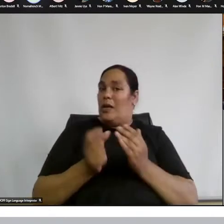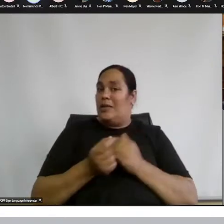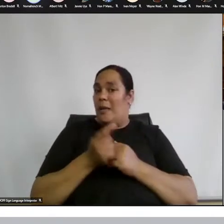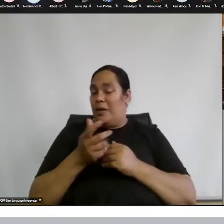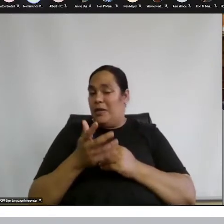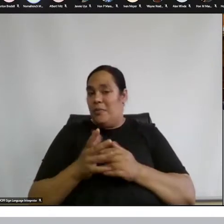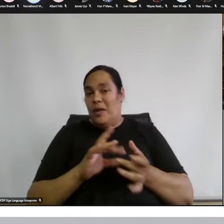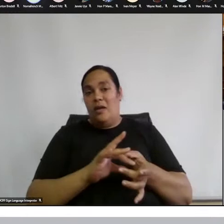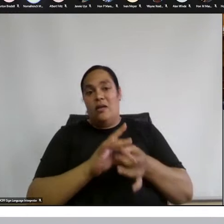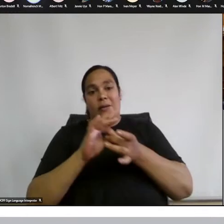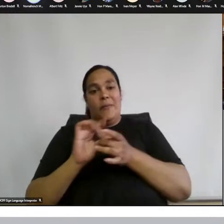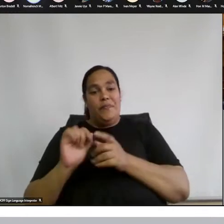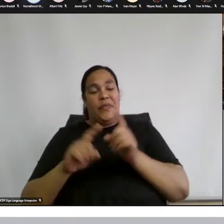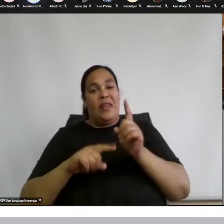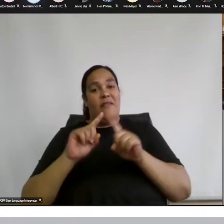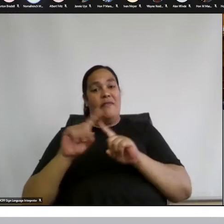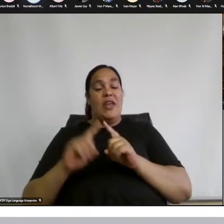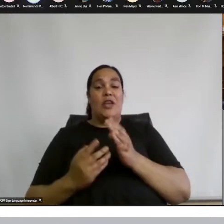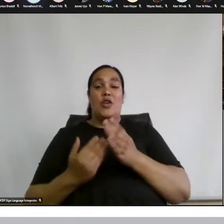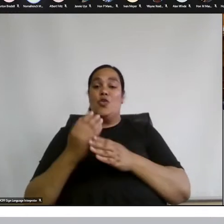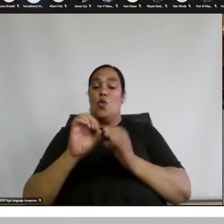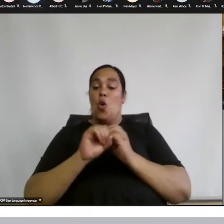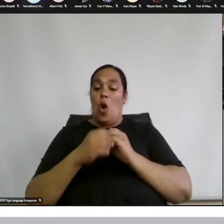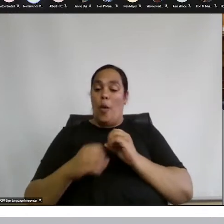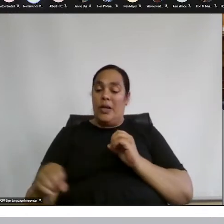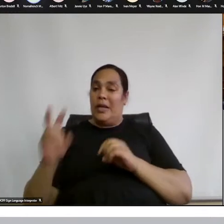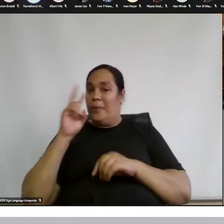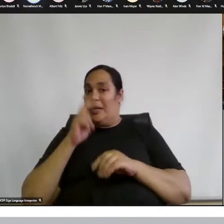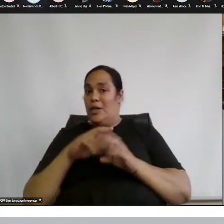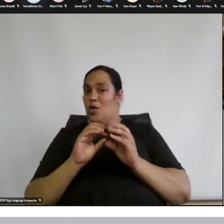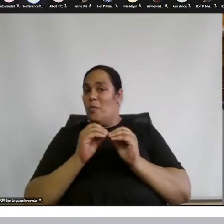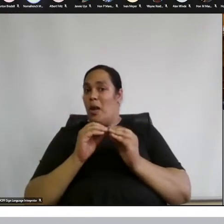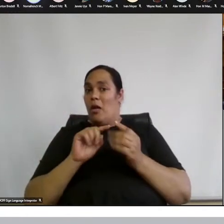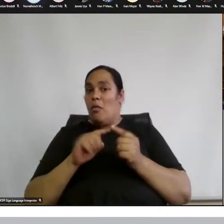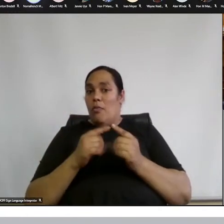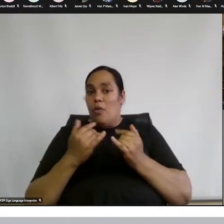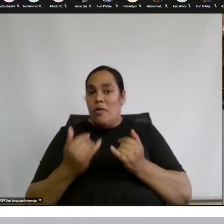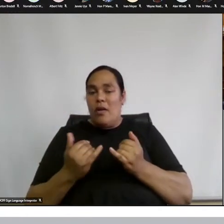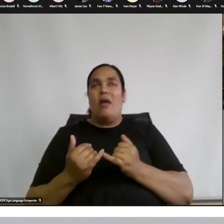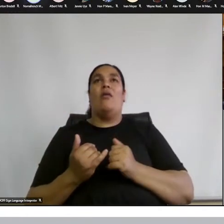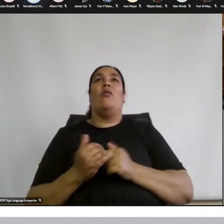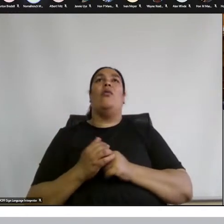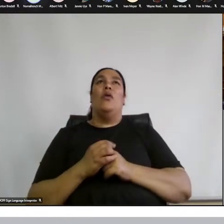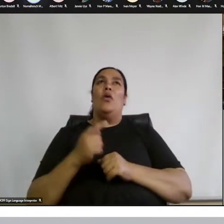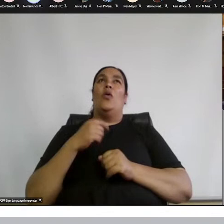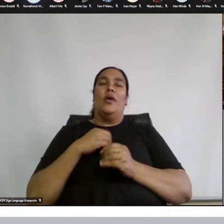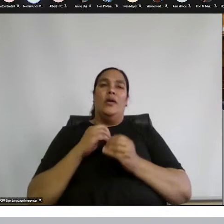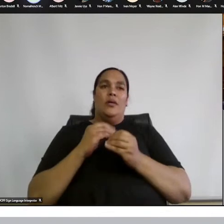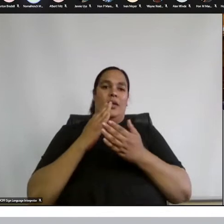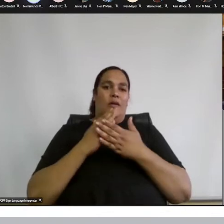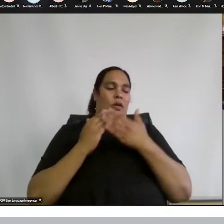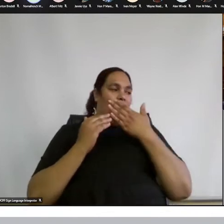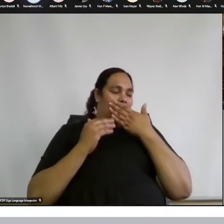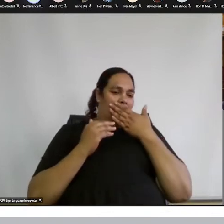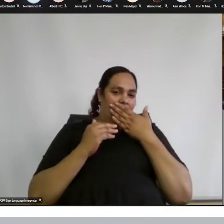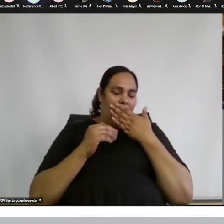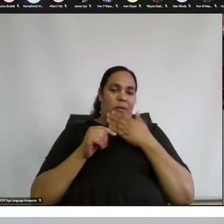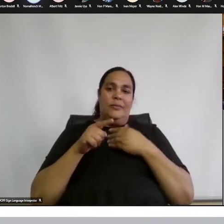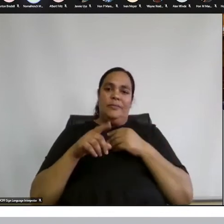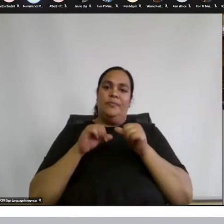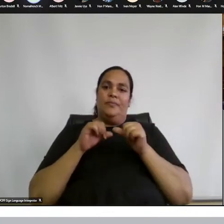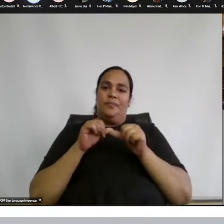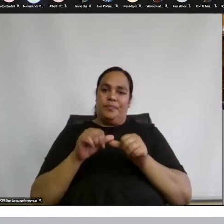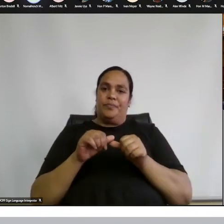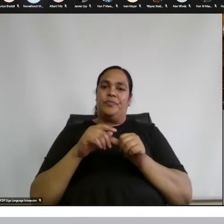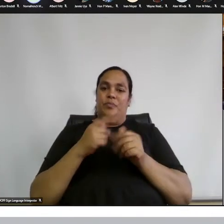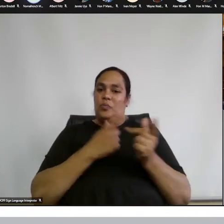in relation to the variant, we still have to make it a point that we ensure that we have this money in order